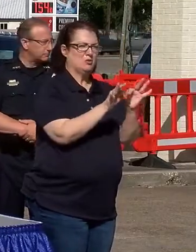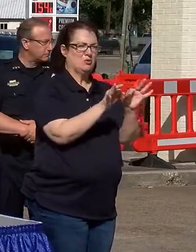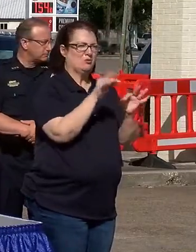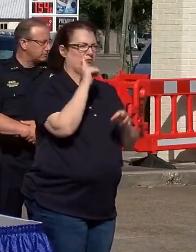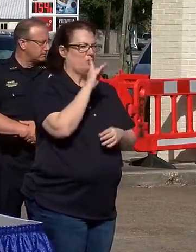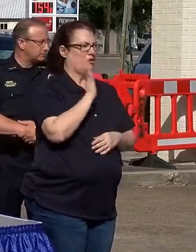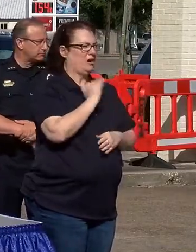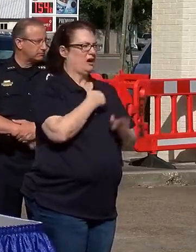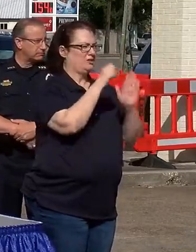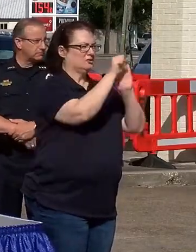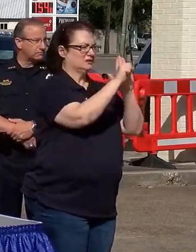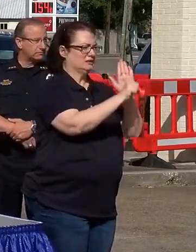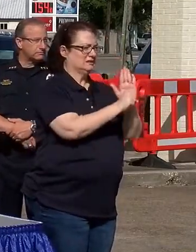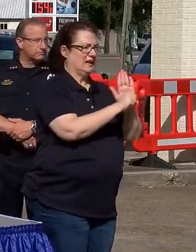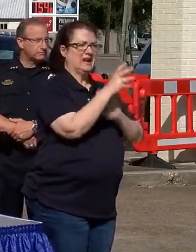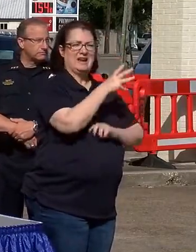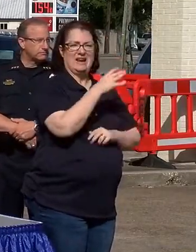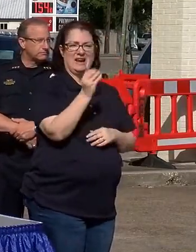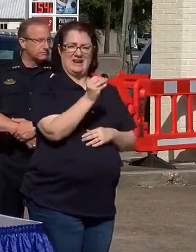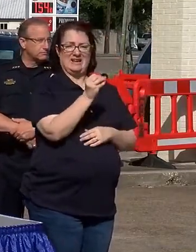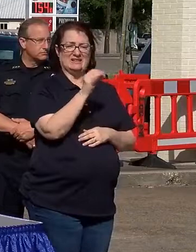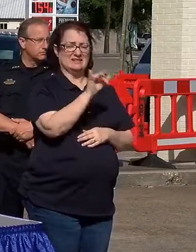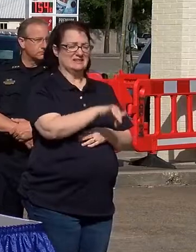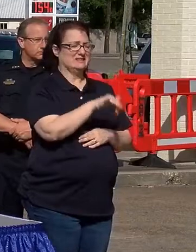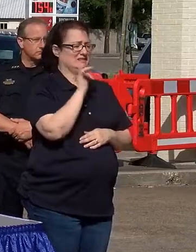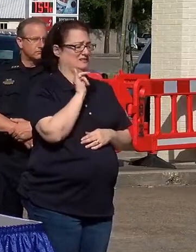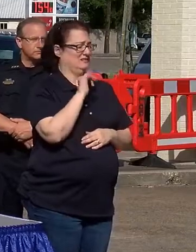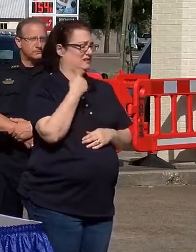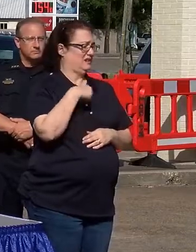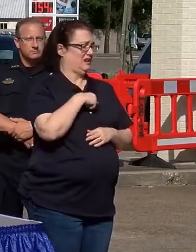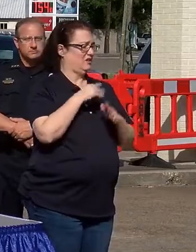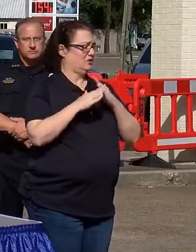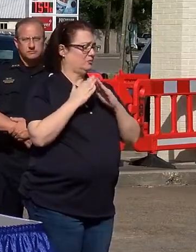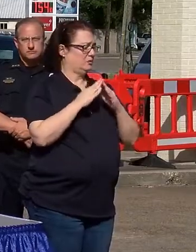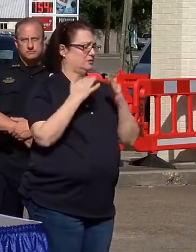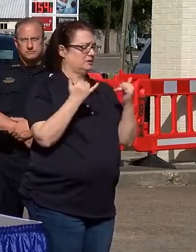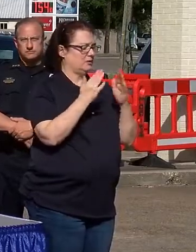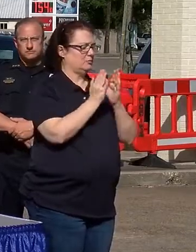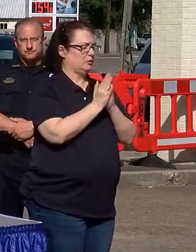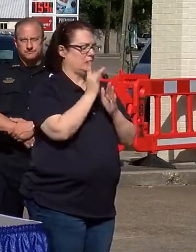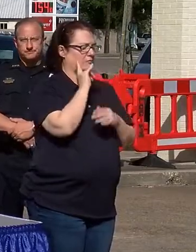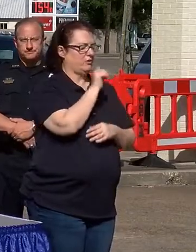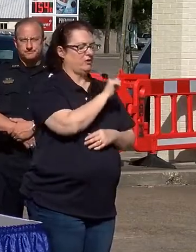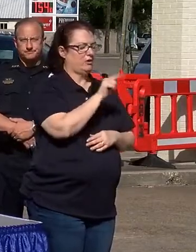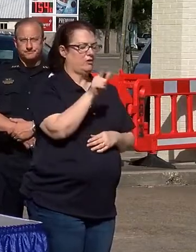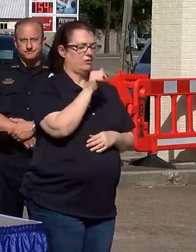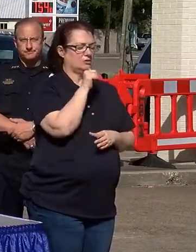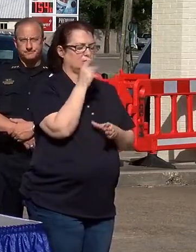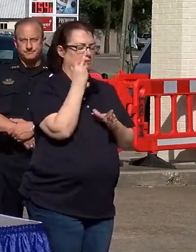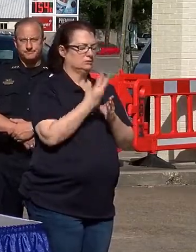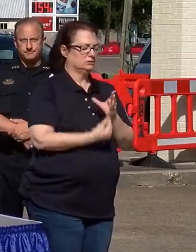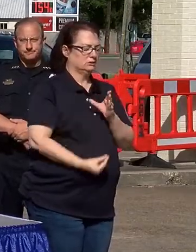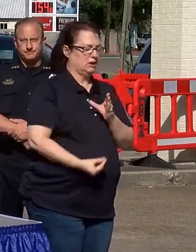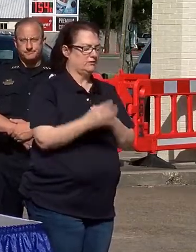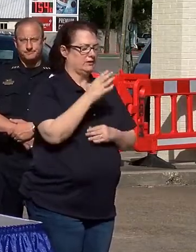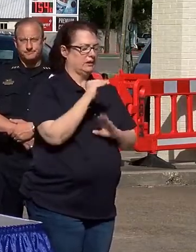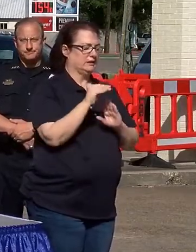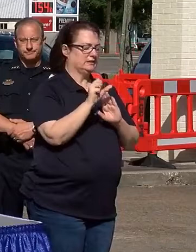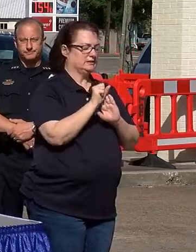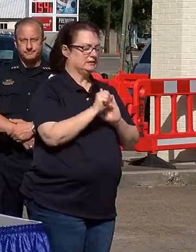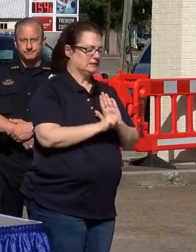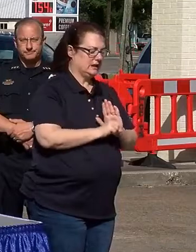our state. Let's please take time today to pray for all those who have lost their lives to this virus in our state and our